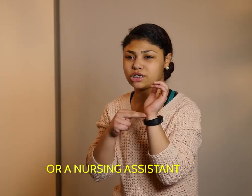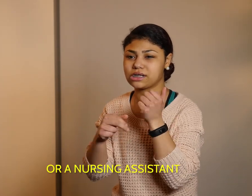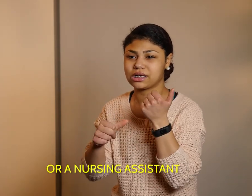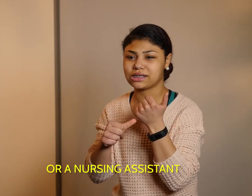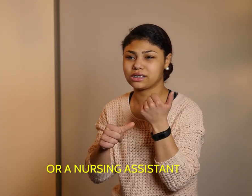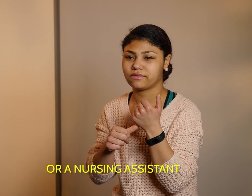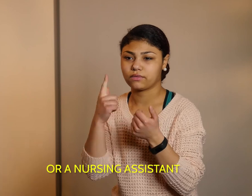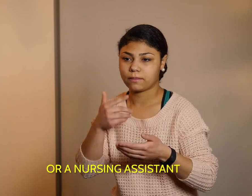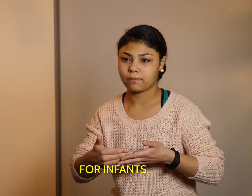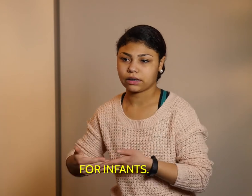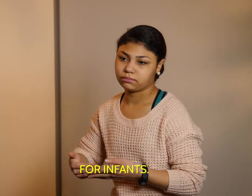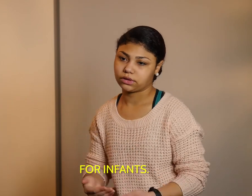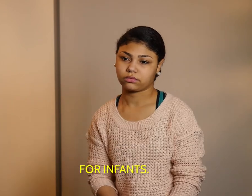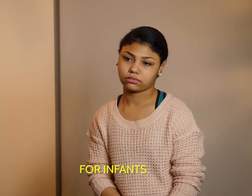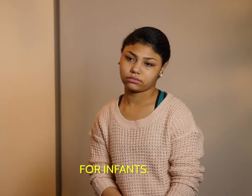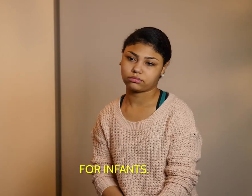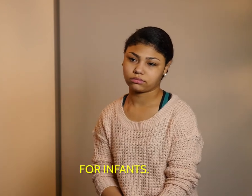a nurse's assistant for infants.